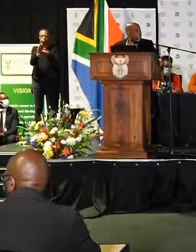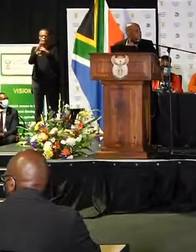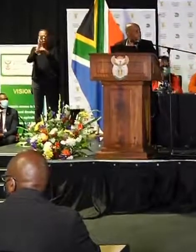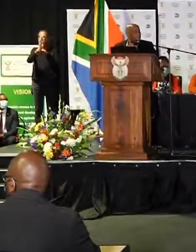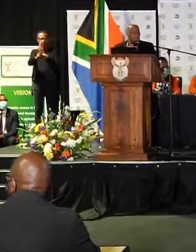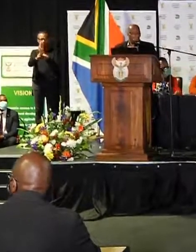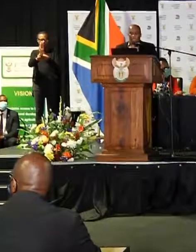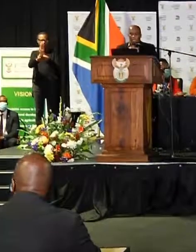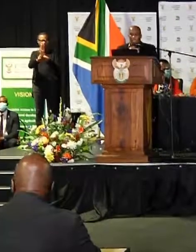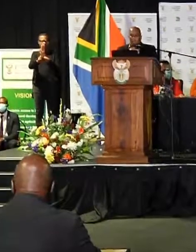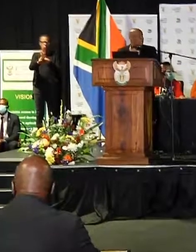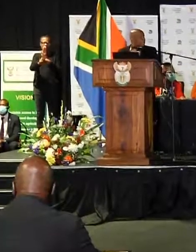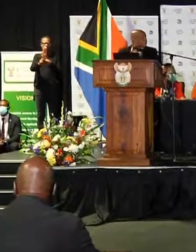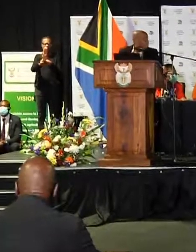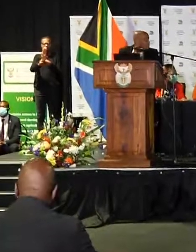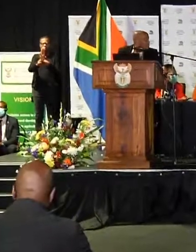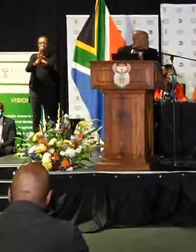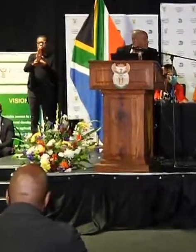1B.